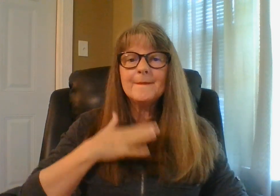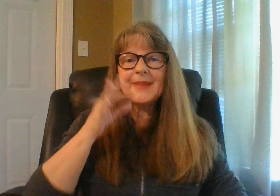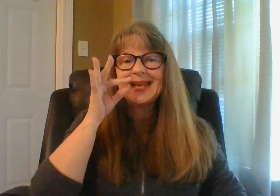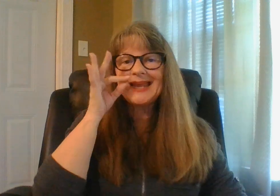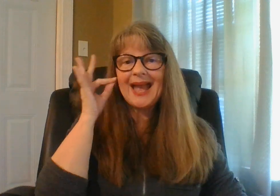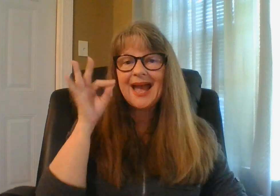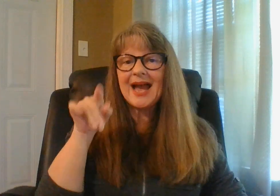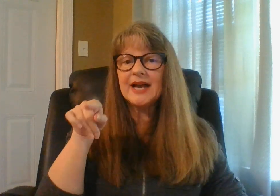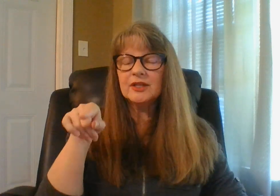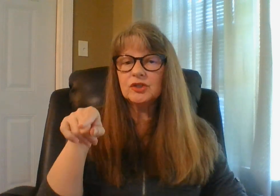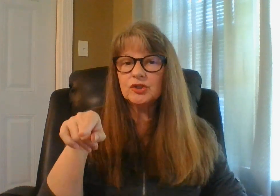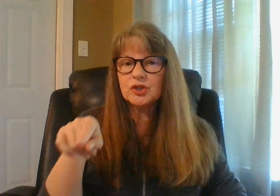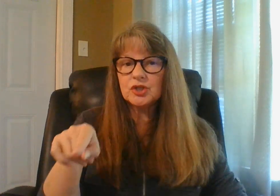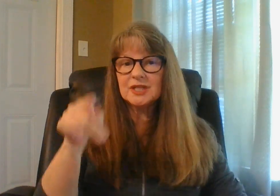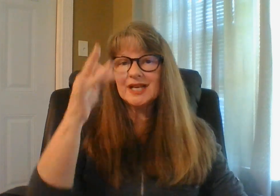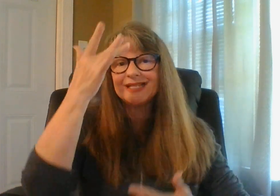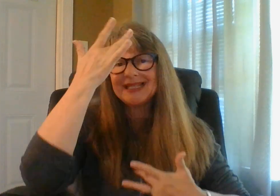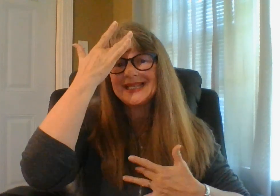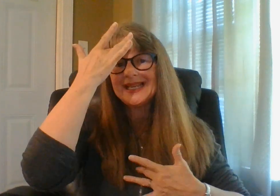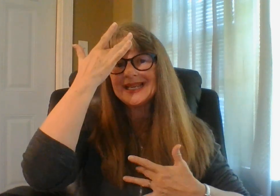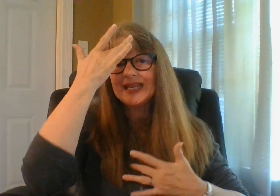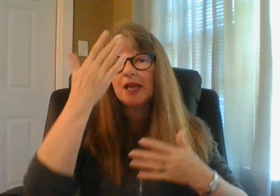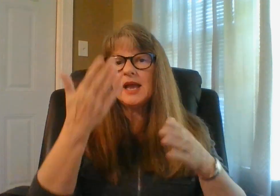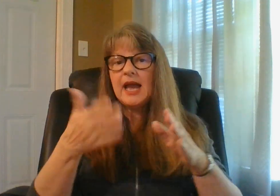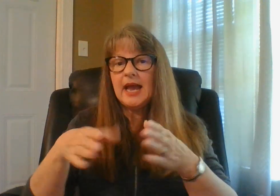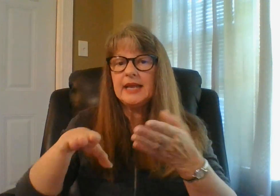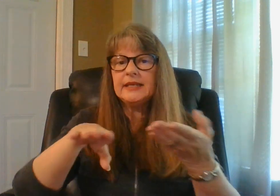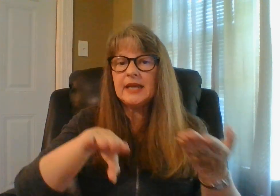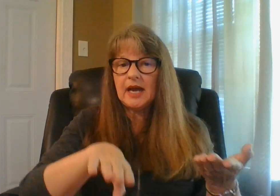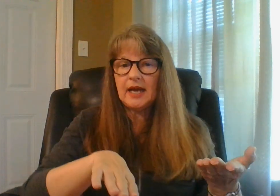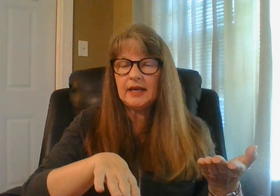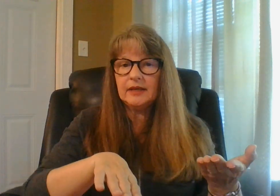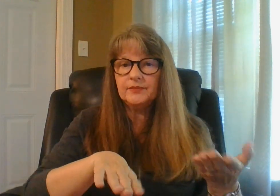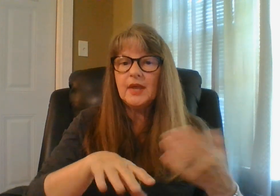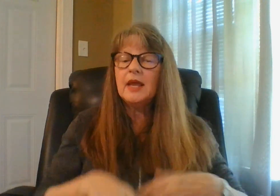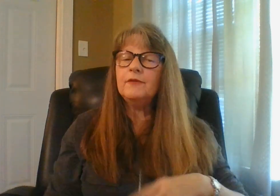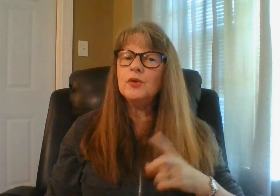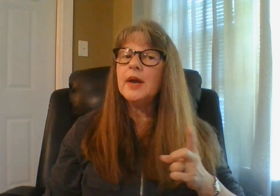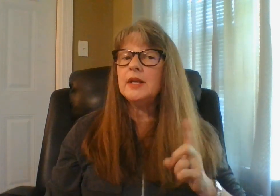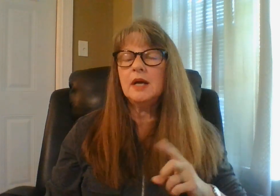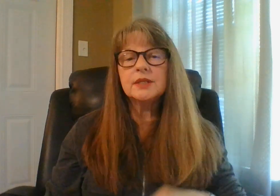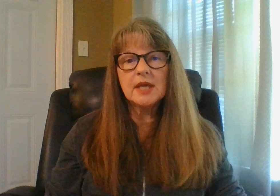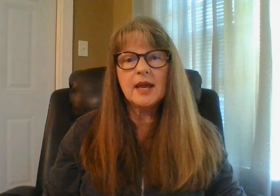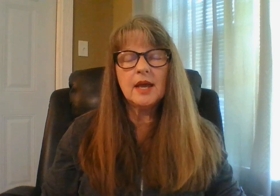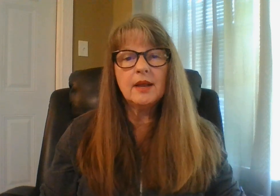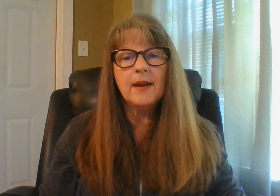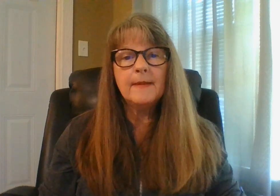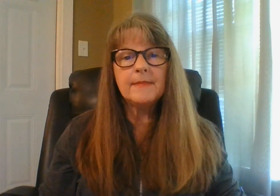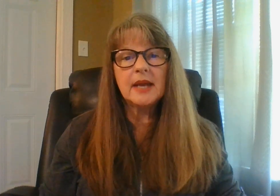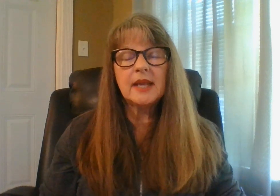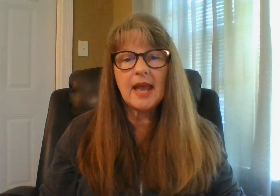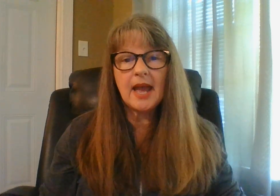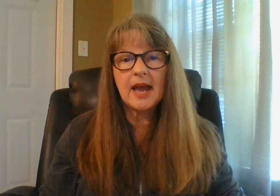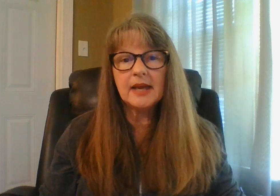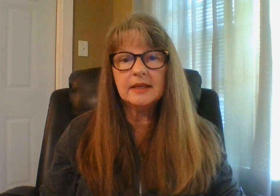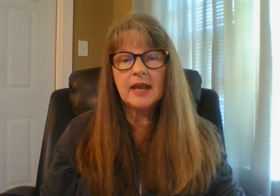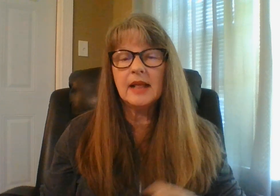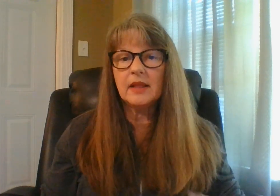my cat, she got sick and died. If you had not said, my cat, I love